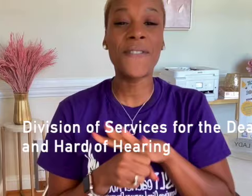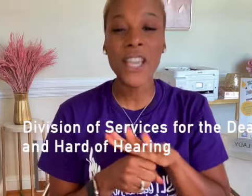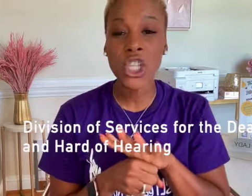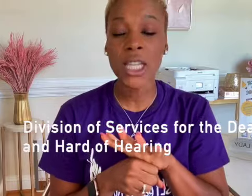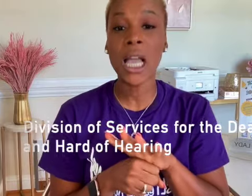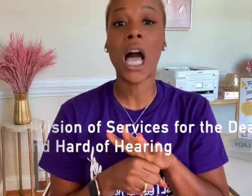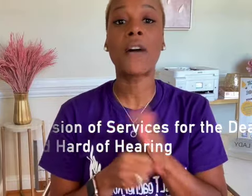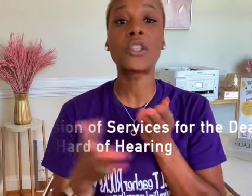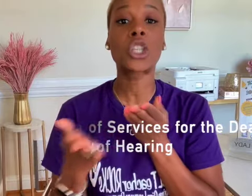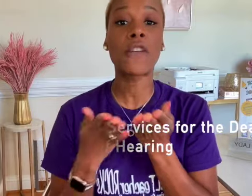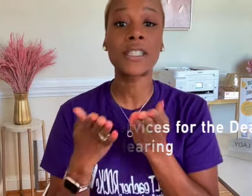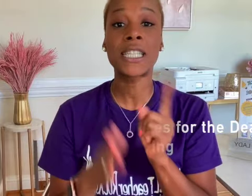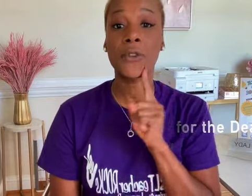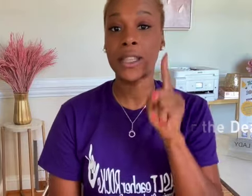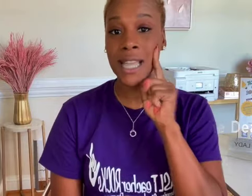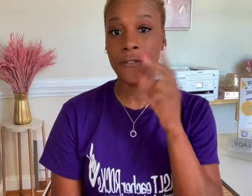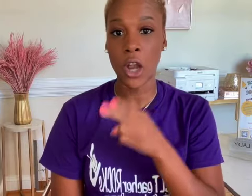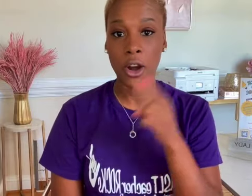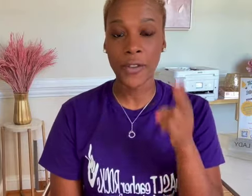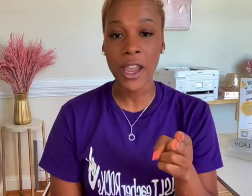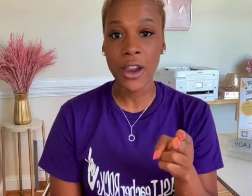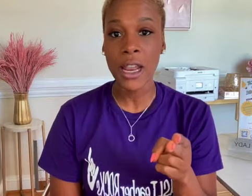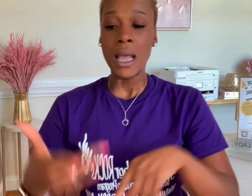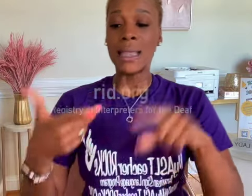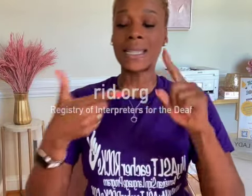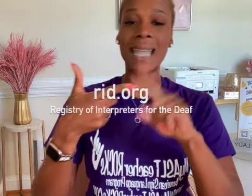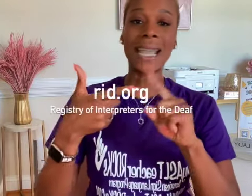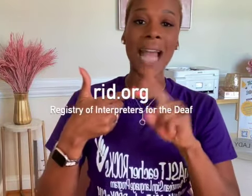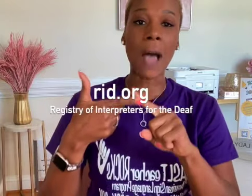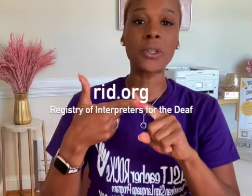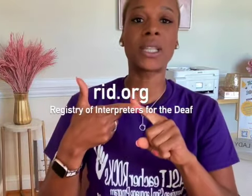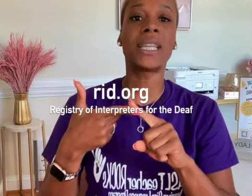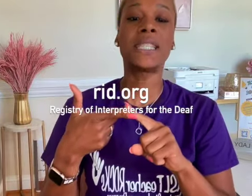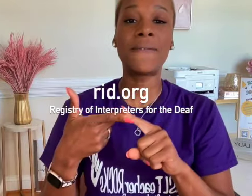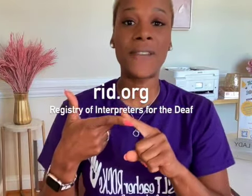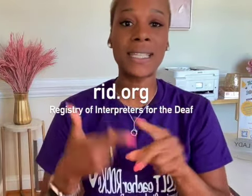Division of Services for the Deaf and Hard of Hearing. The second option is to visit